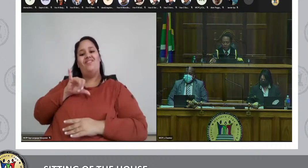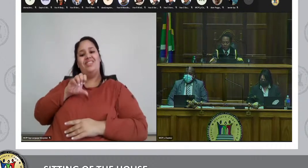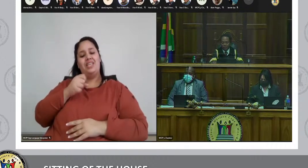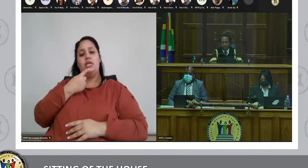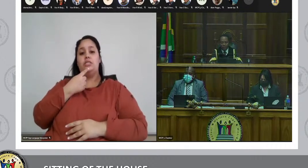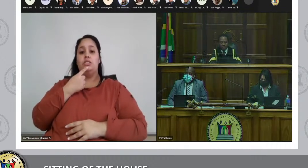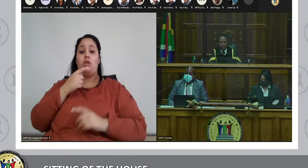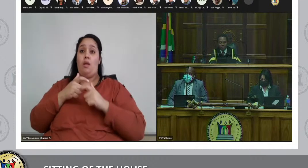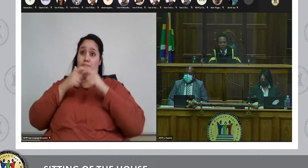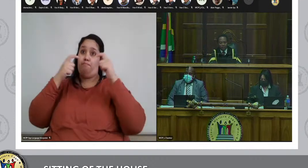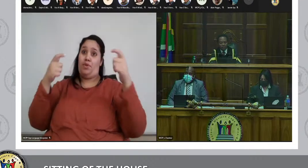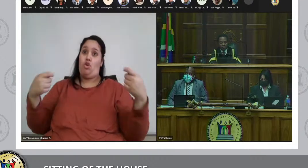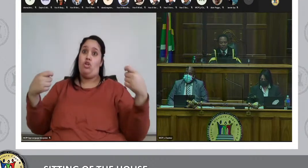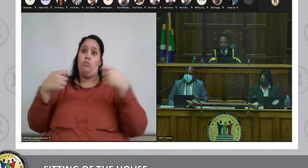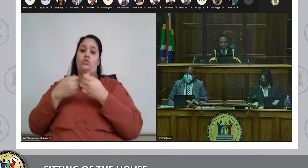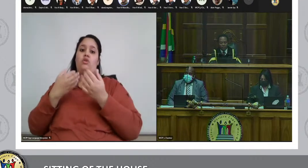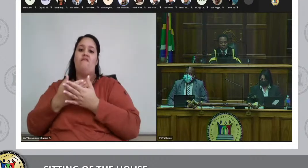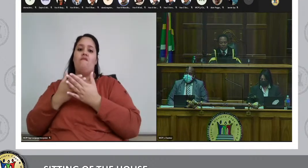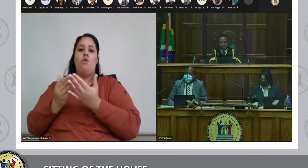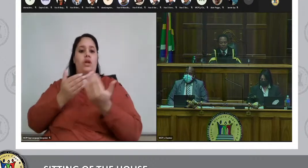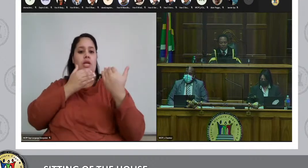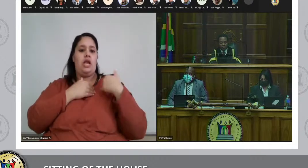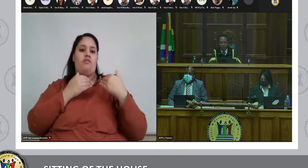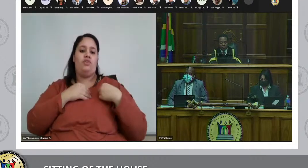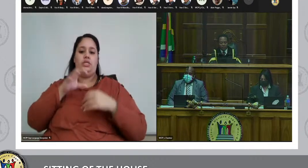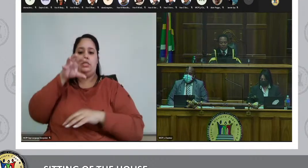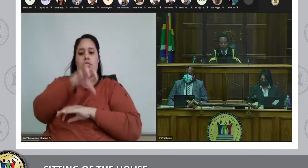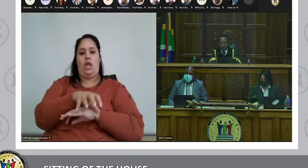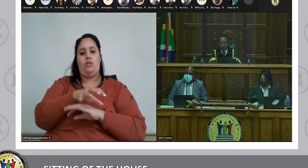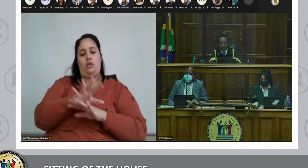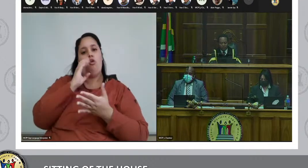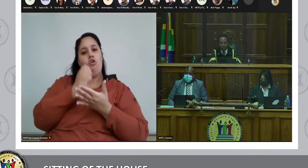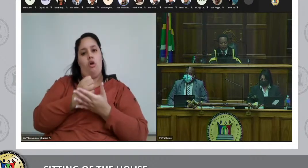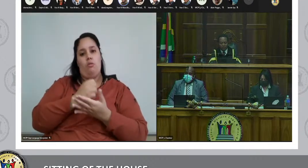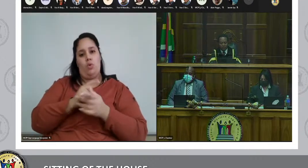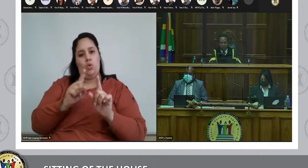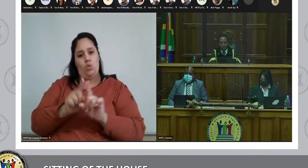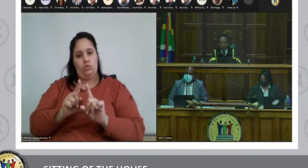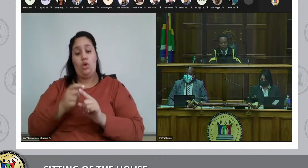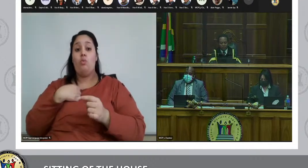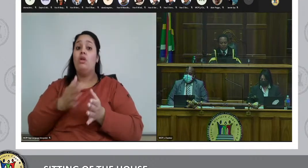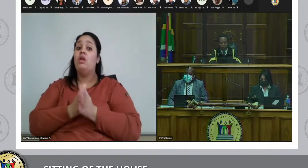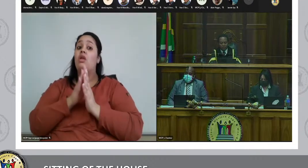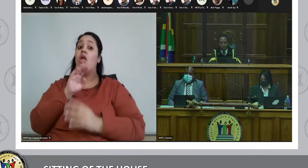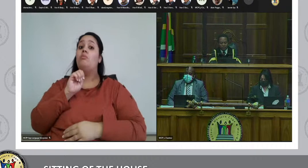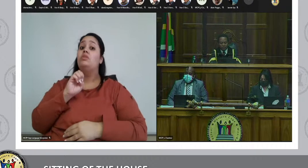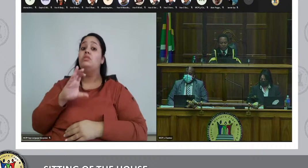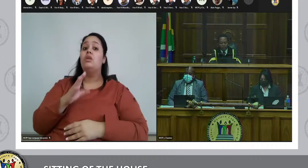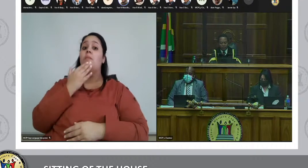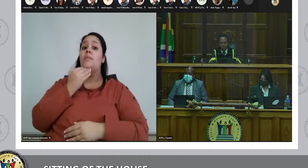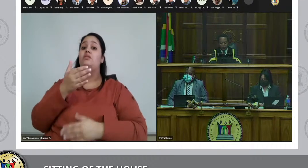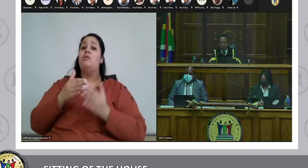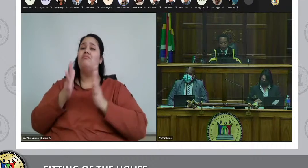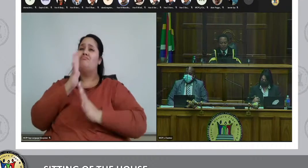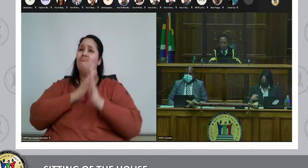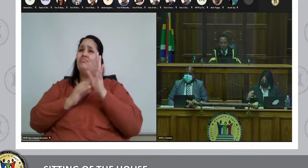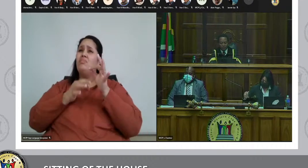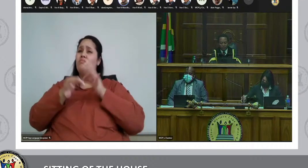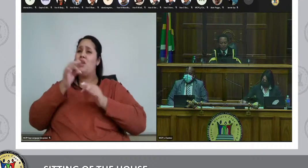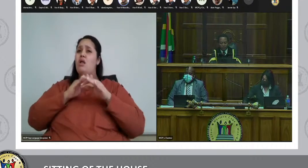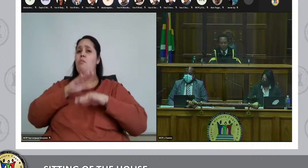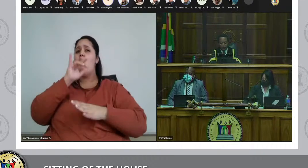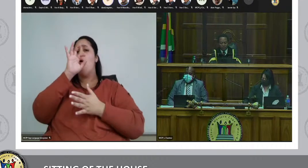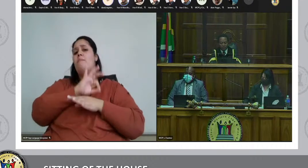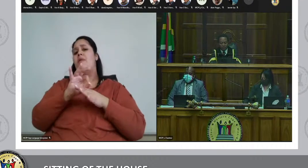make great contribution to the recovery of the sector and the economy. We call on the MEC to give more details on this plan. He